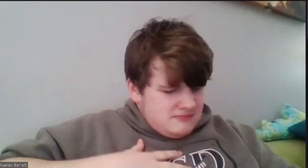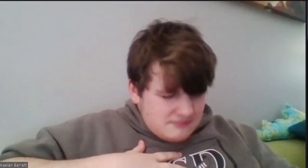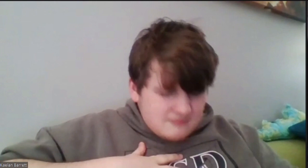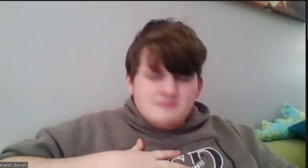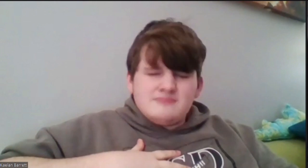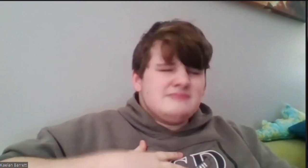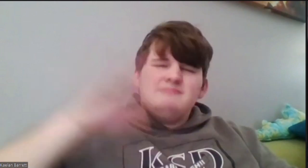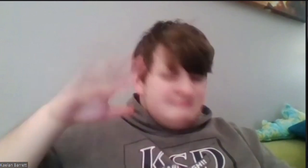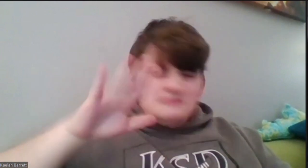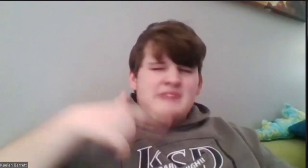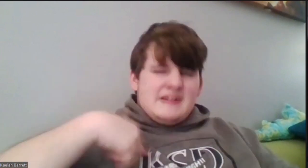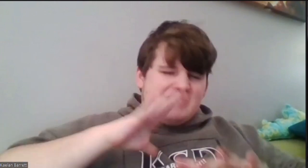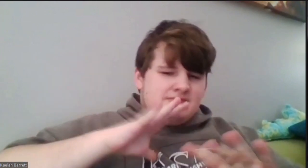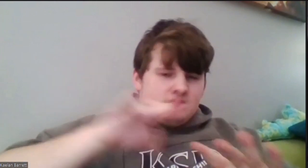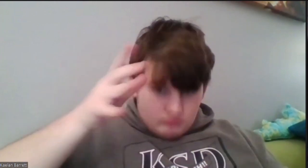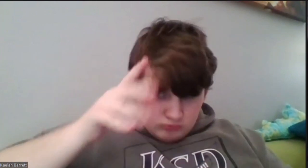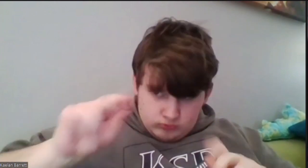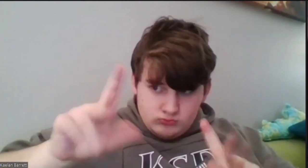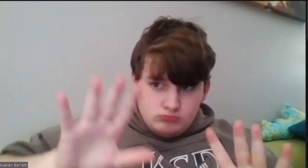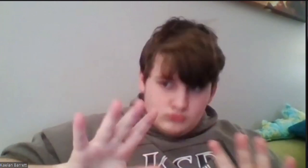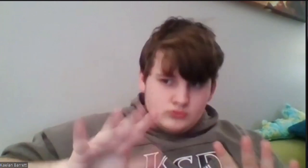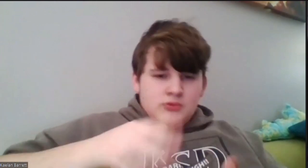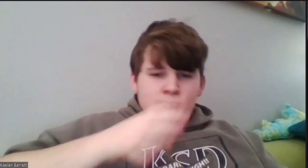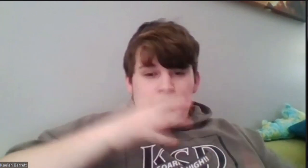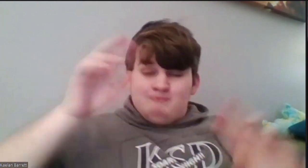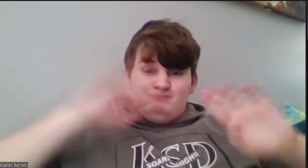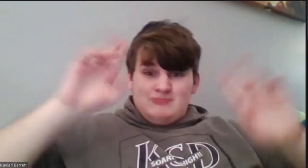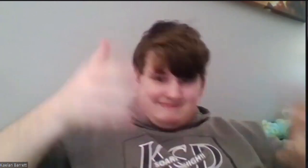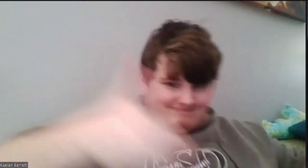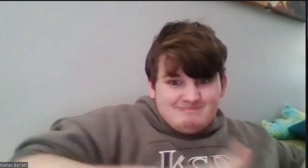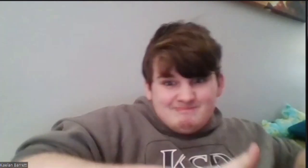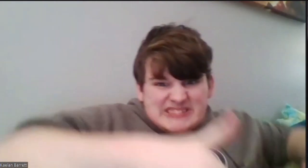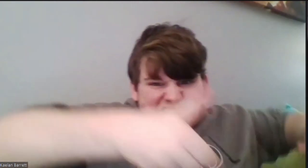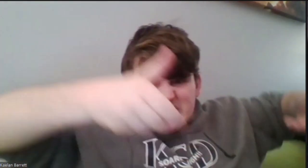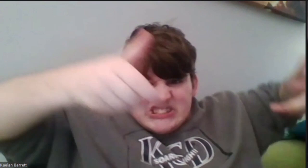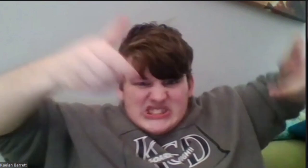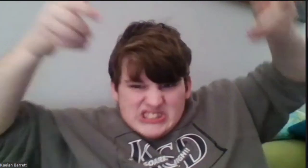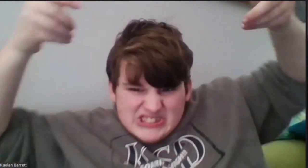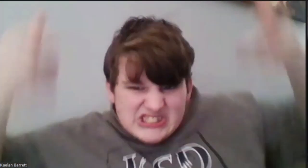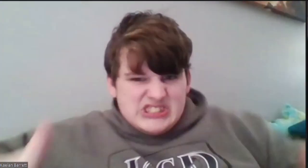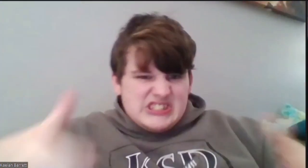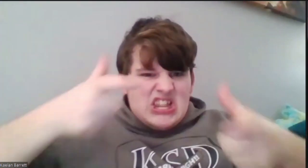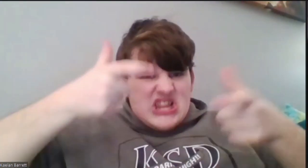And there Tim is. He's coughing. He says, "No, I'm okay." Family checks on him. And they bring out